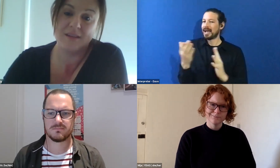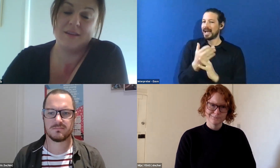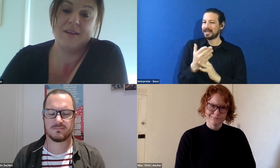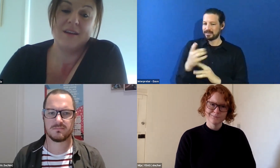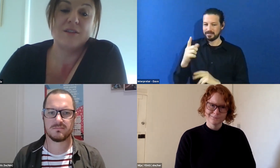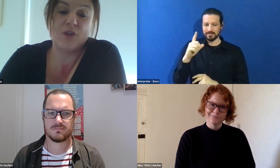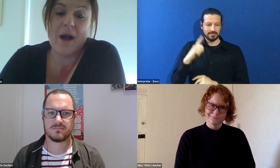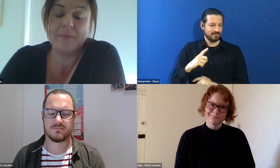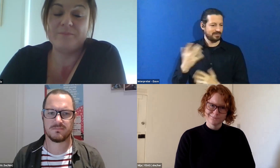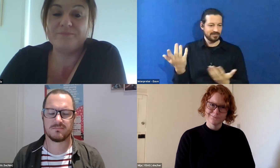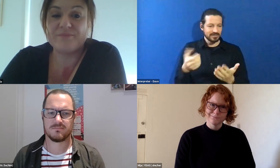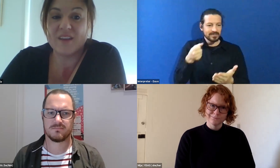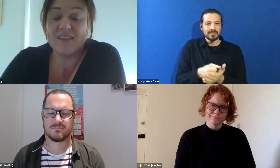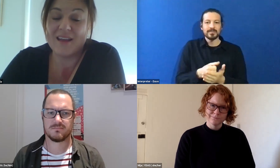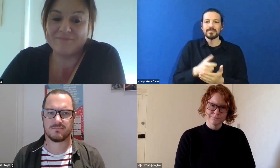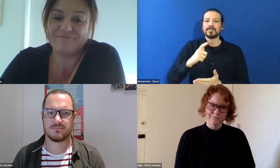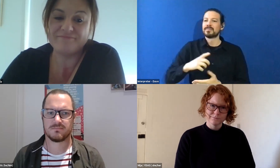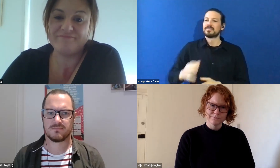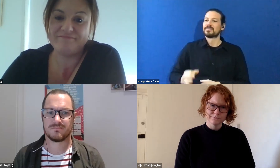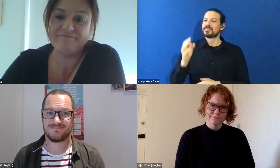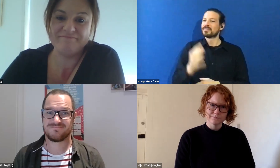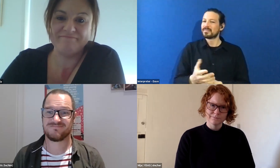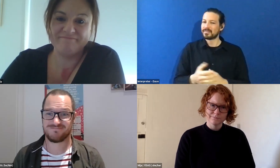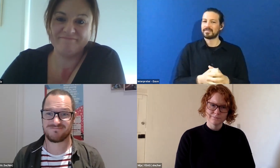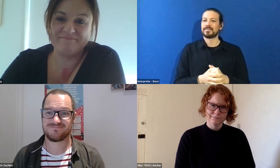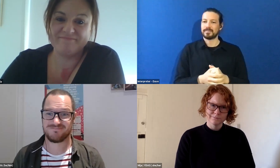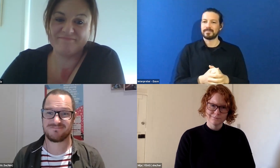thing. So, yeah.